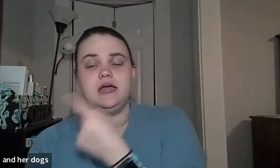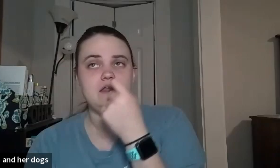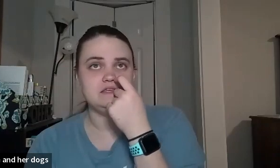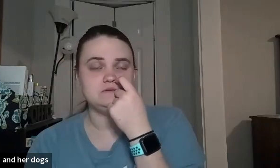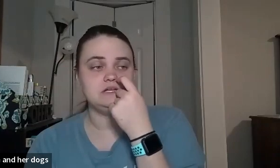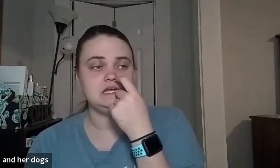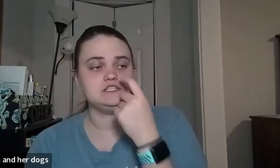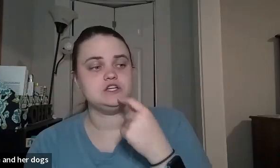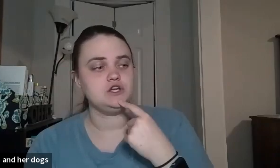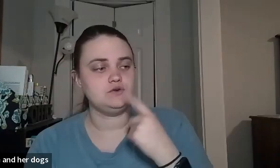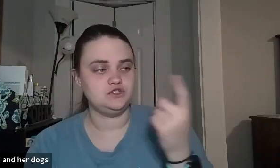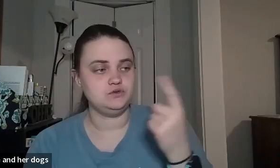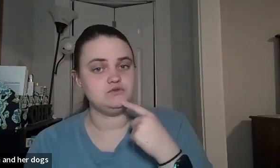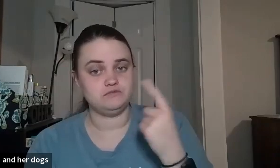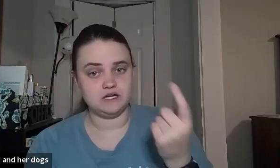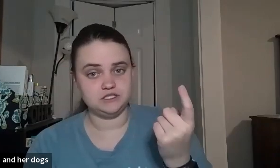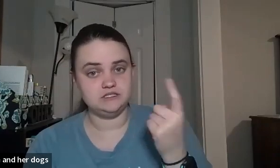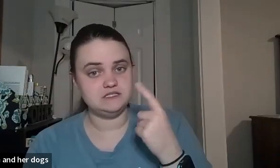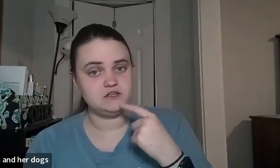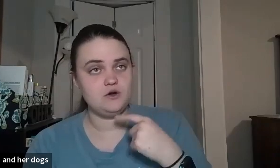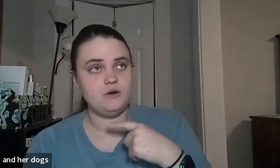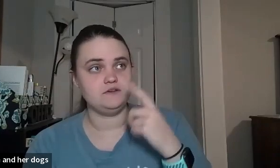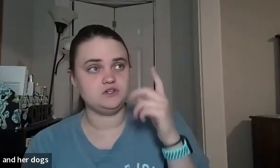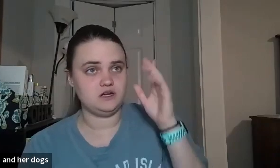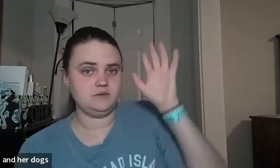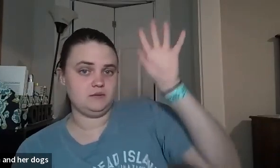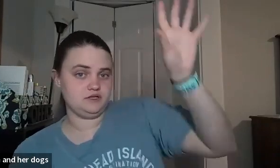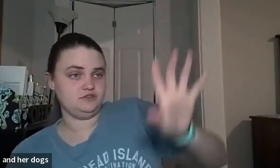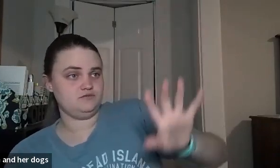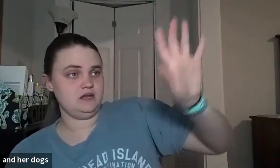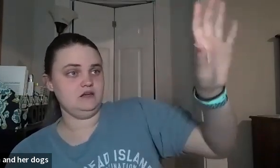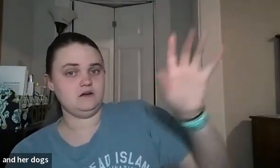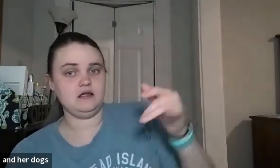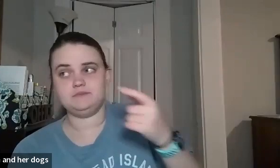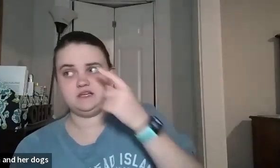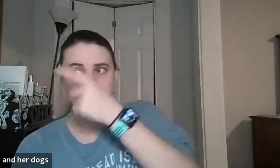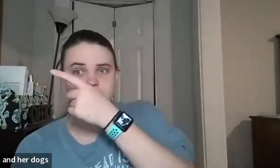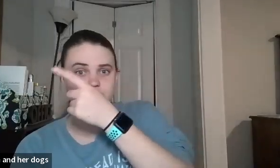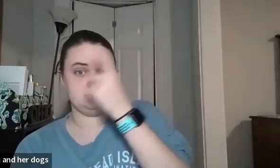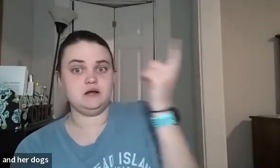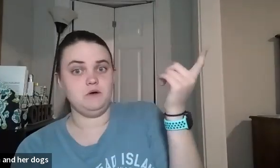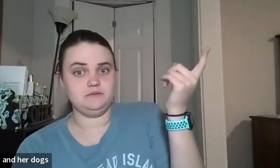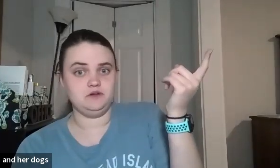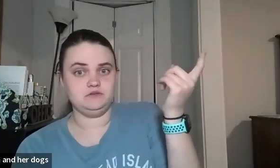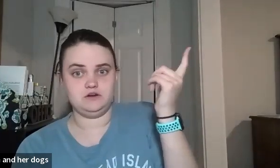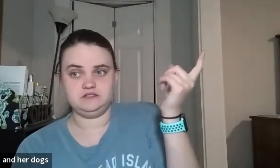And this one again is going to go to directions. So if you're talking about a person who's right here and I'm telling this person I want them to go talk to